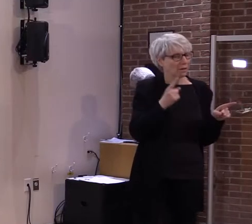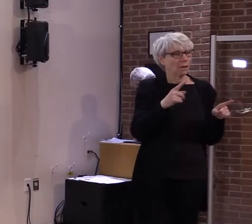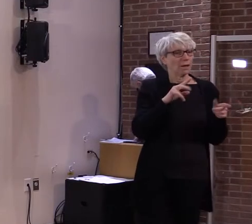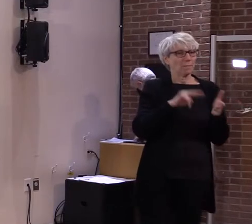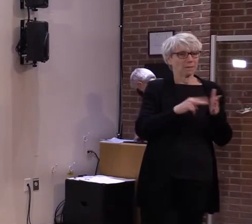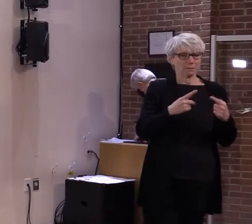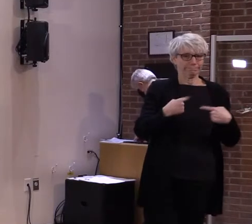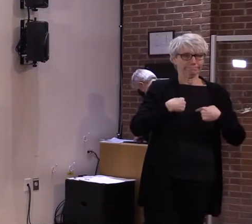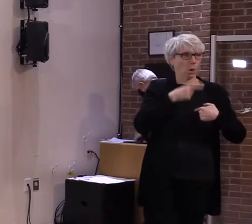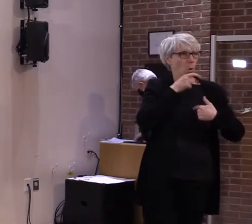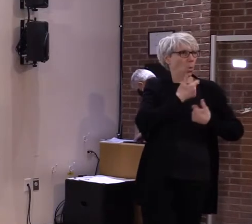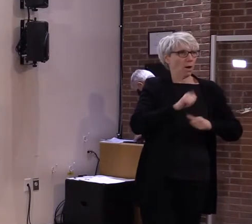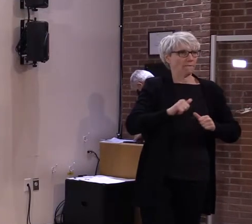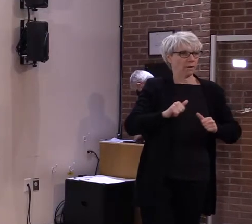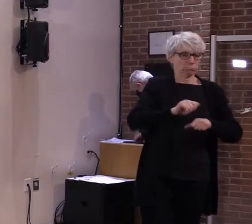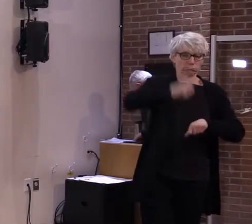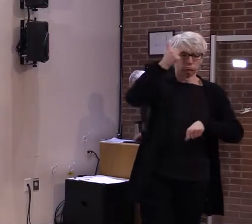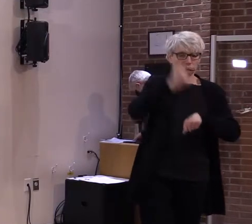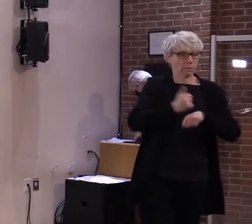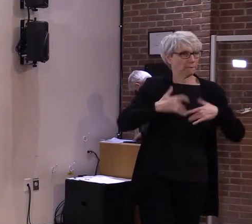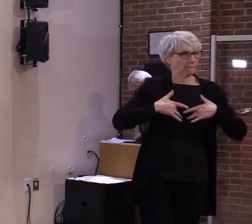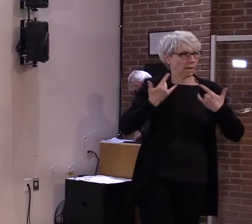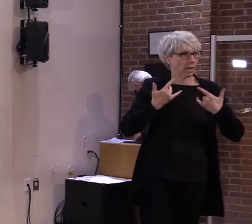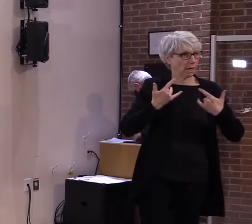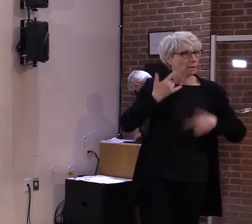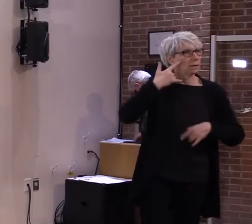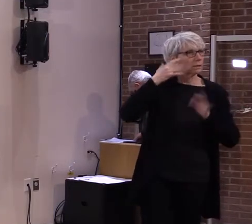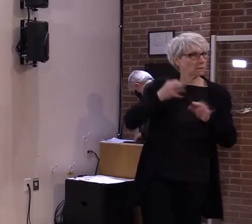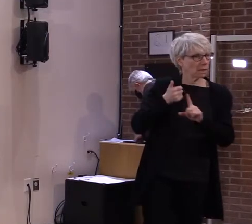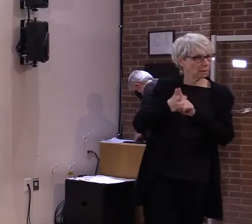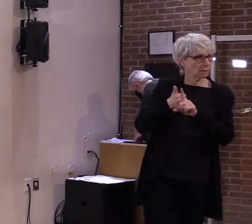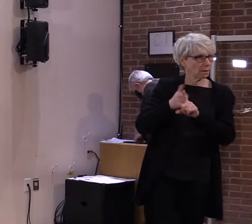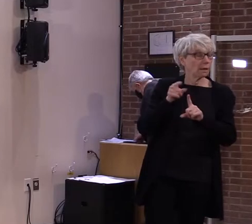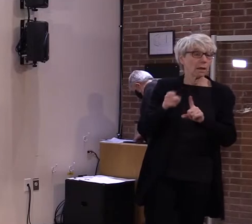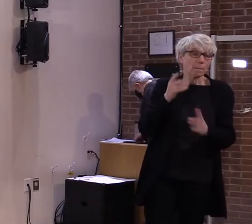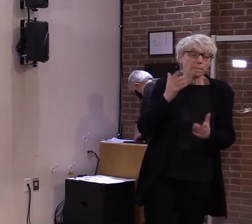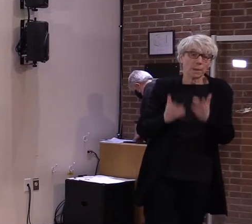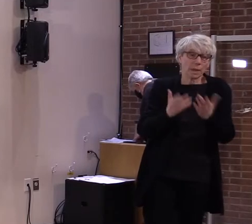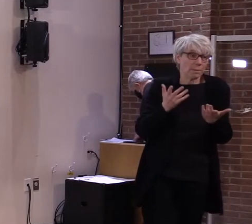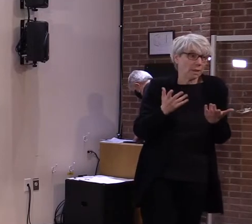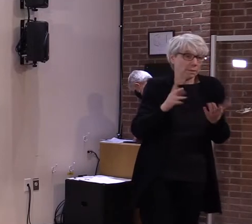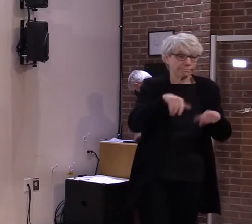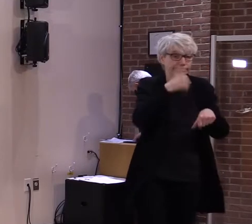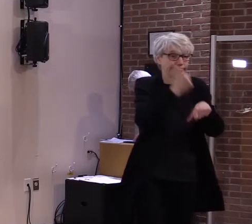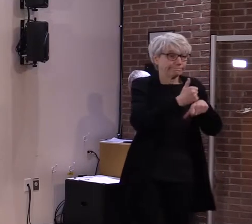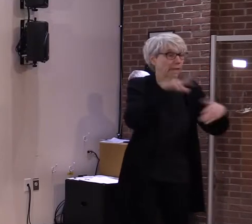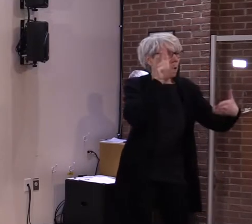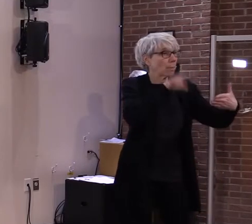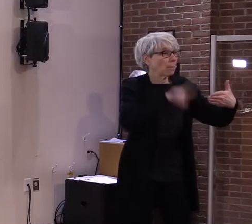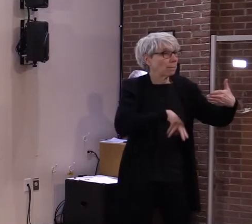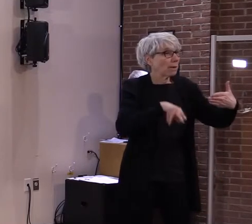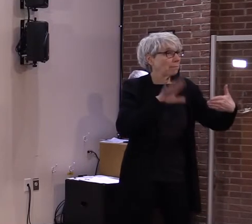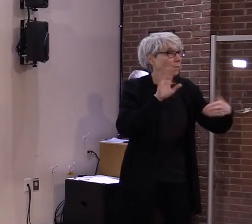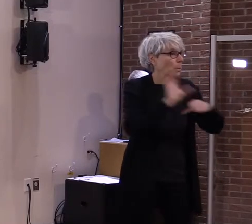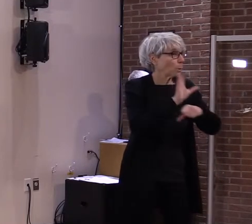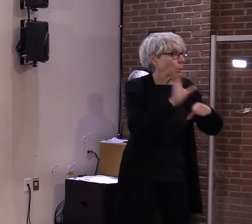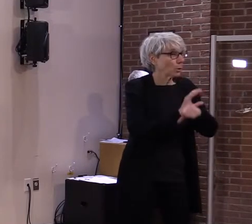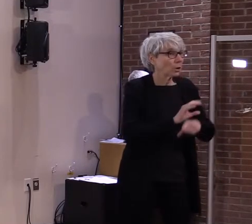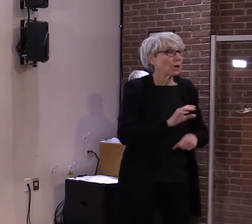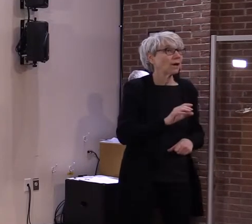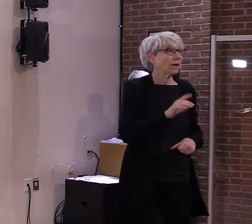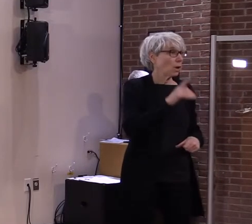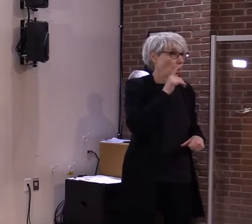I imagine that some will set it right up online where they might have a reservation system for those who are unvaccinated. And once they hit that